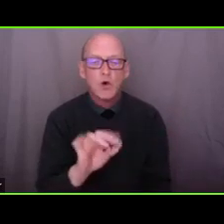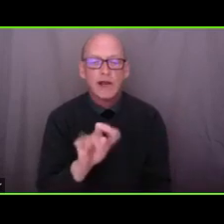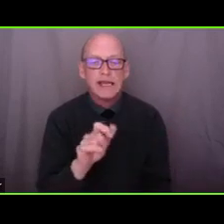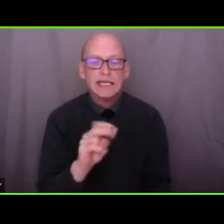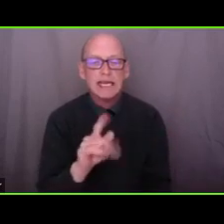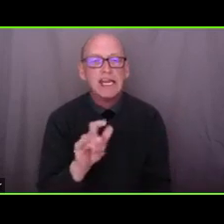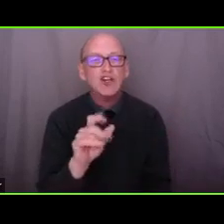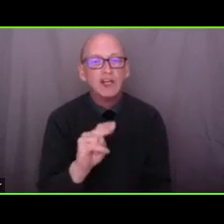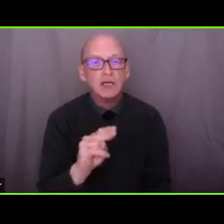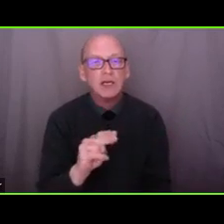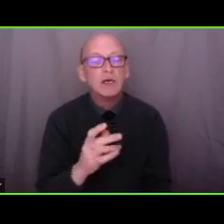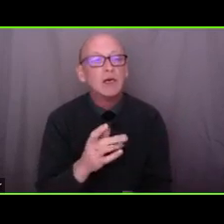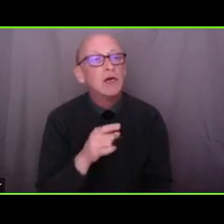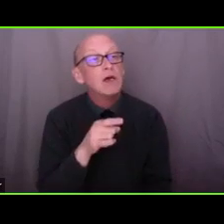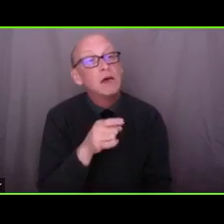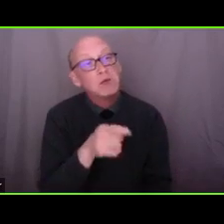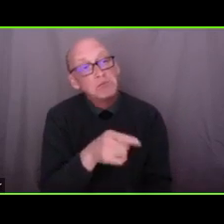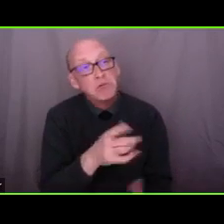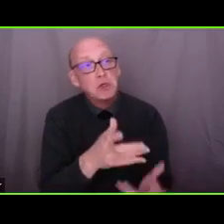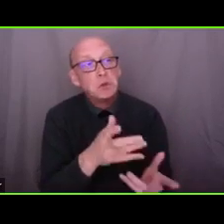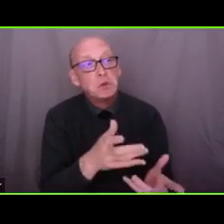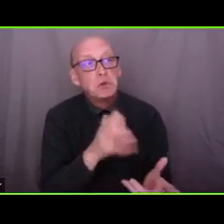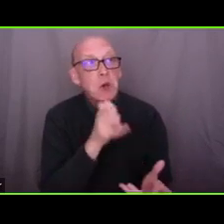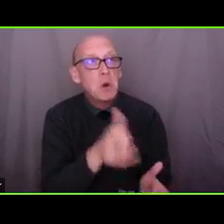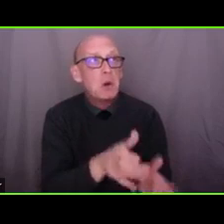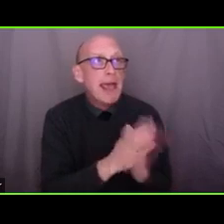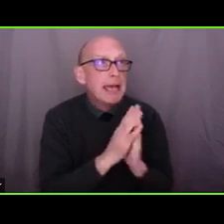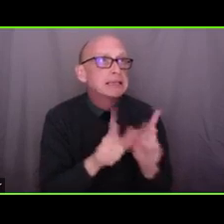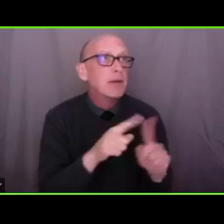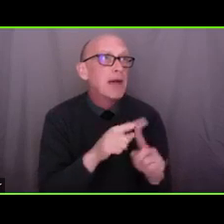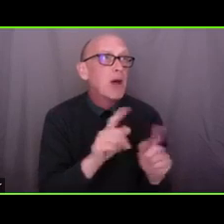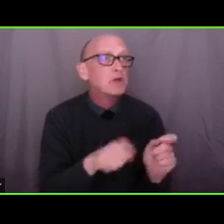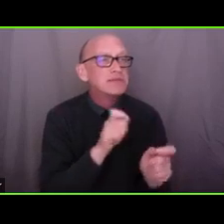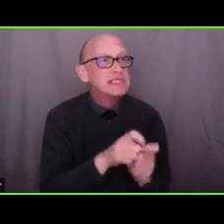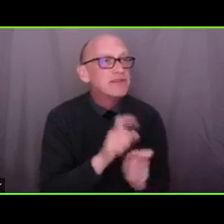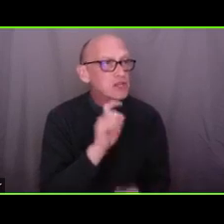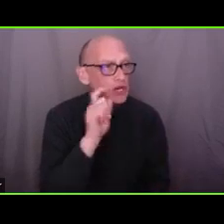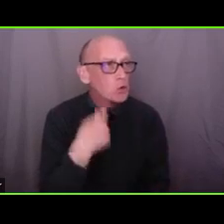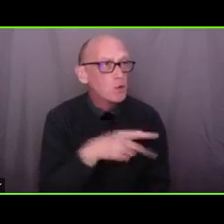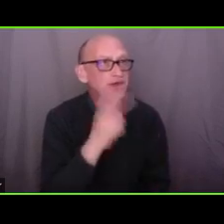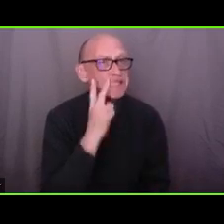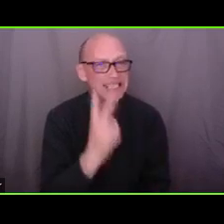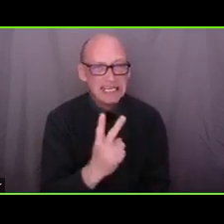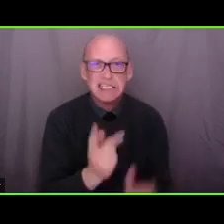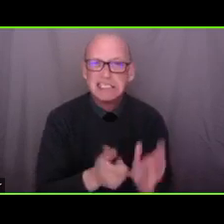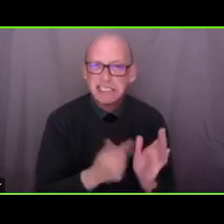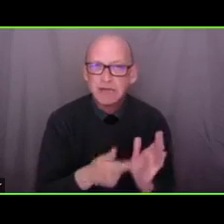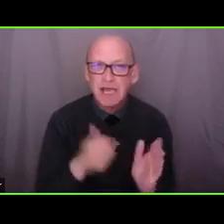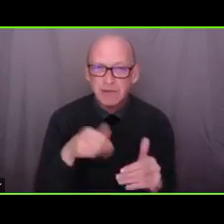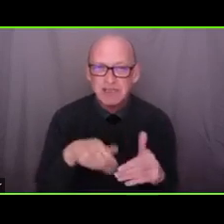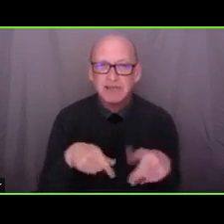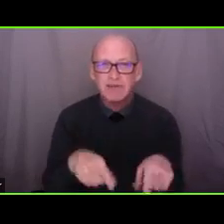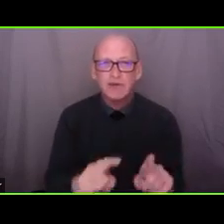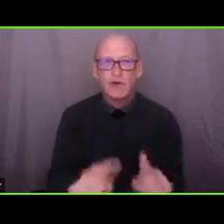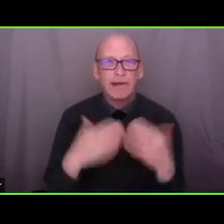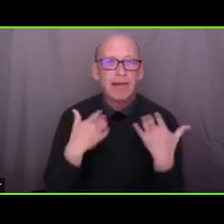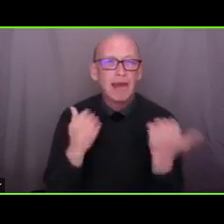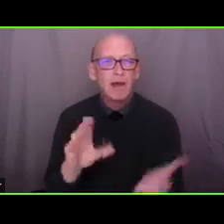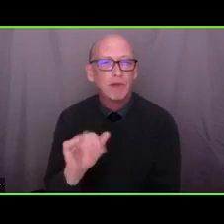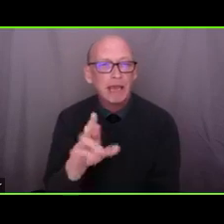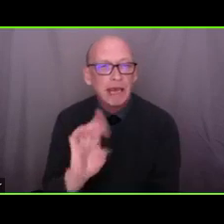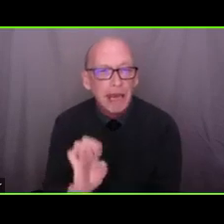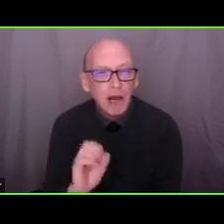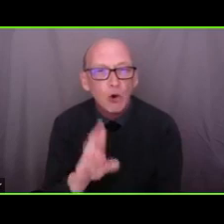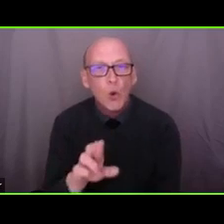ask questions about a specific gender, as we have seen sometimes in the healthcare systems, or if you're going to